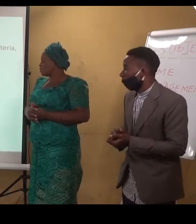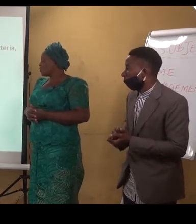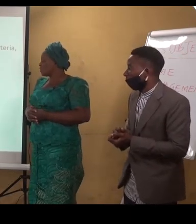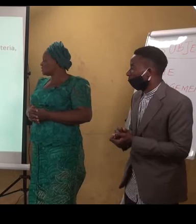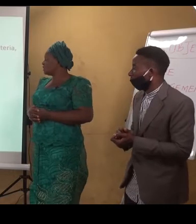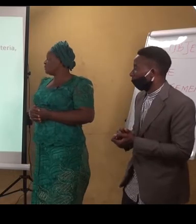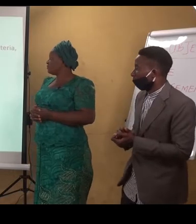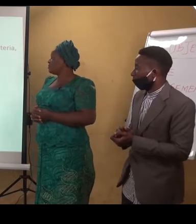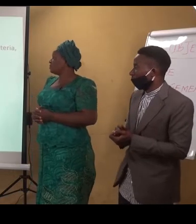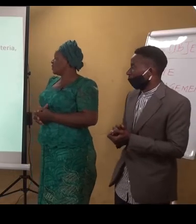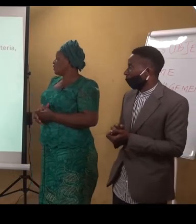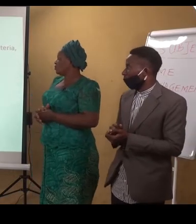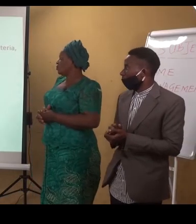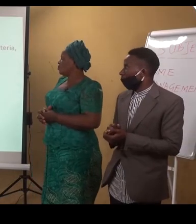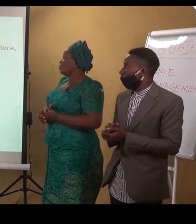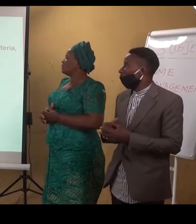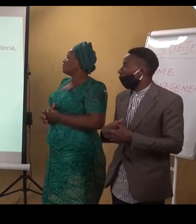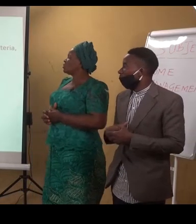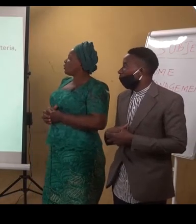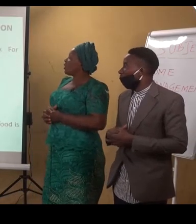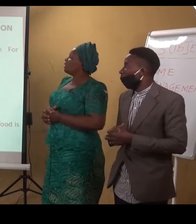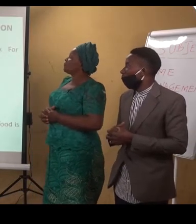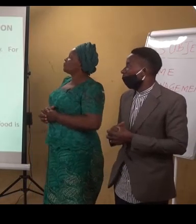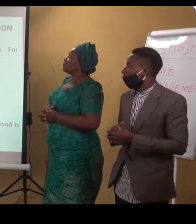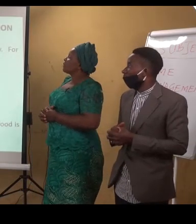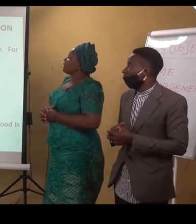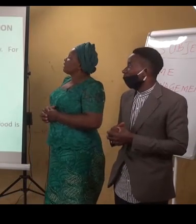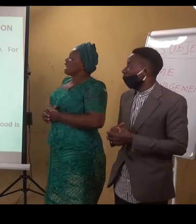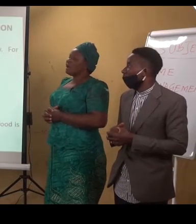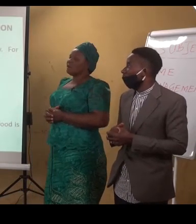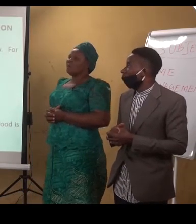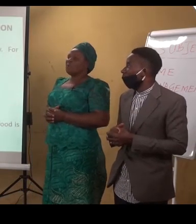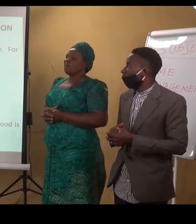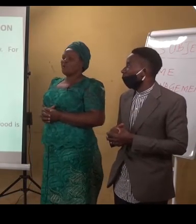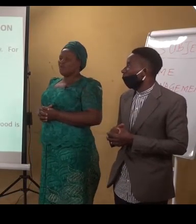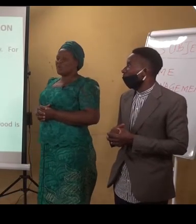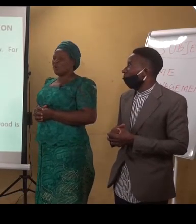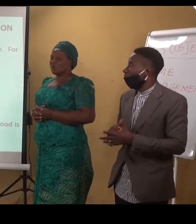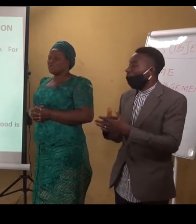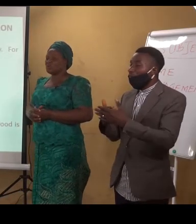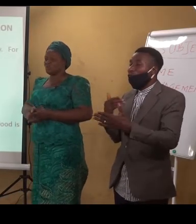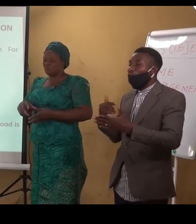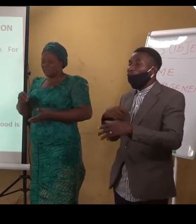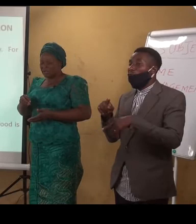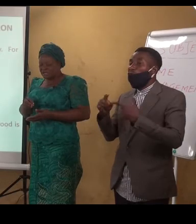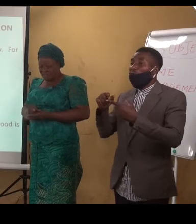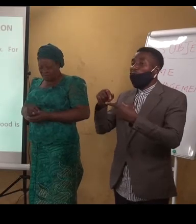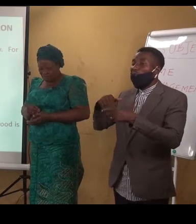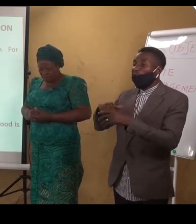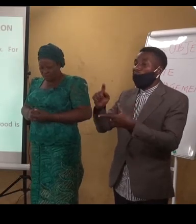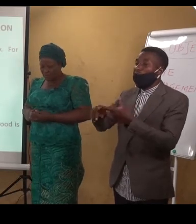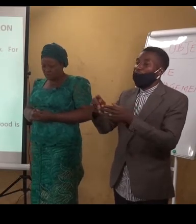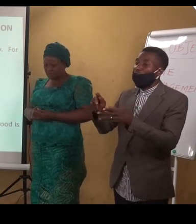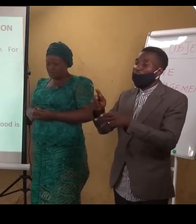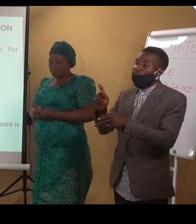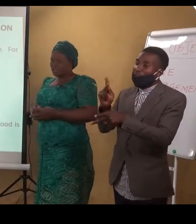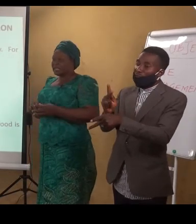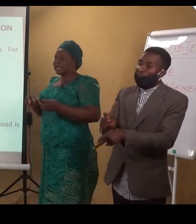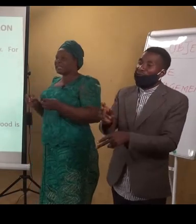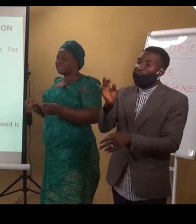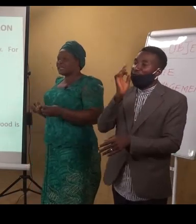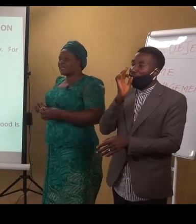which also causes the food to spoil. Now, before we go into preserving food,